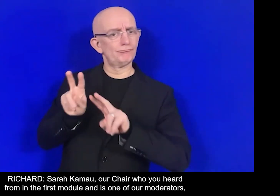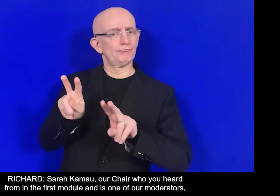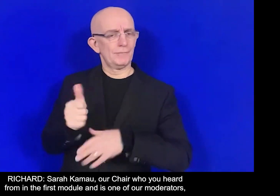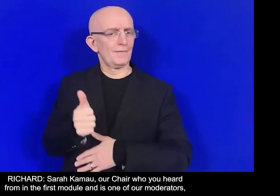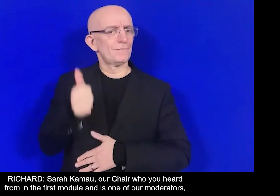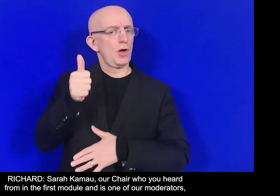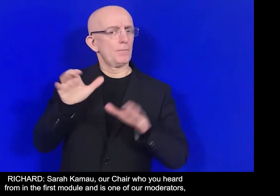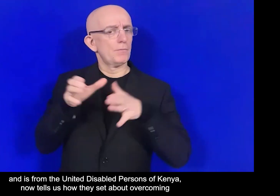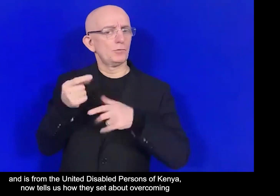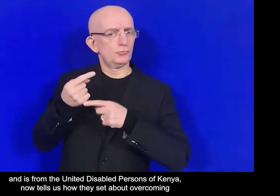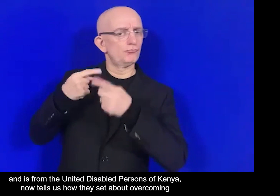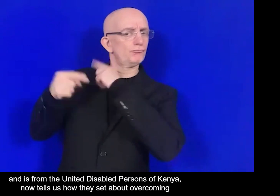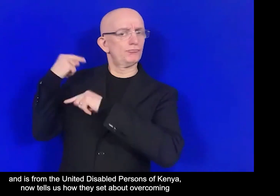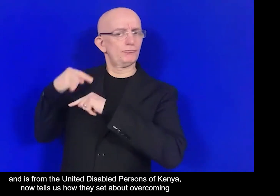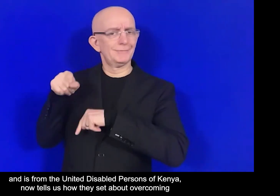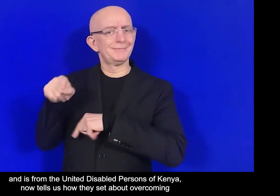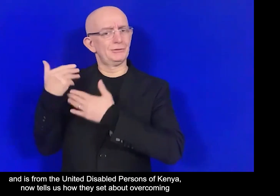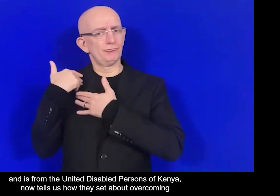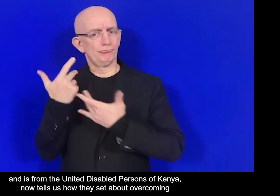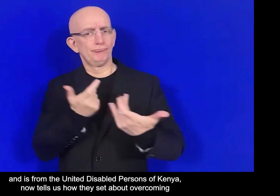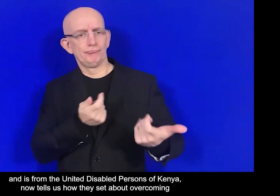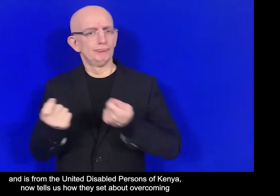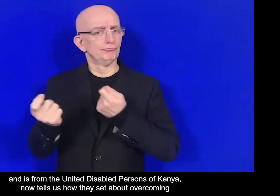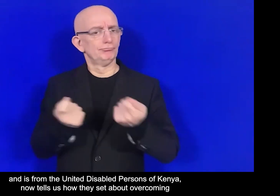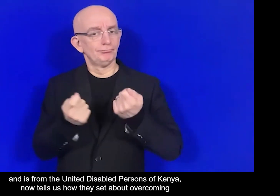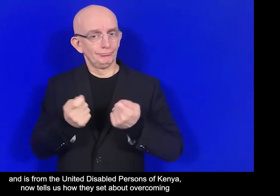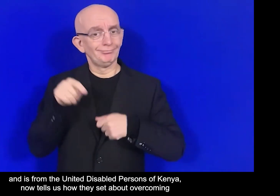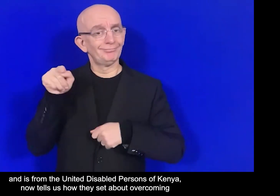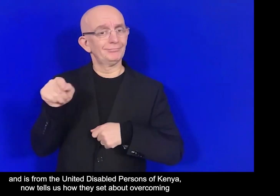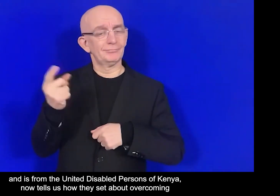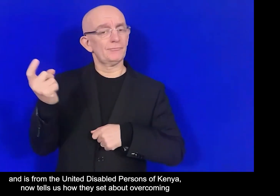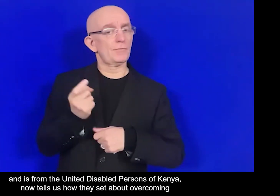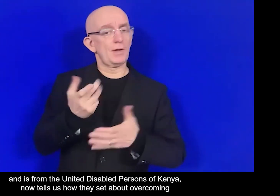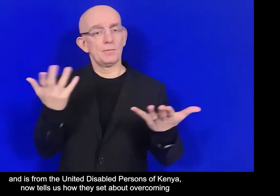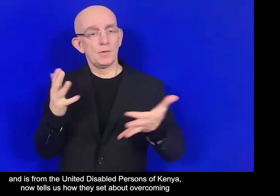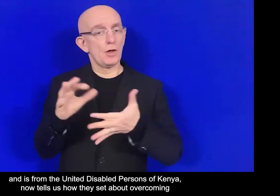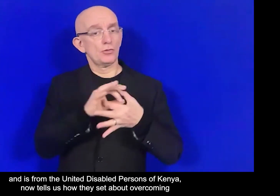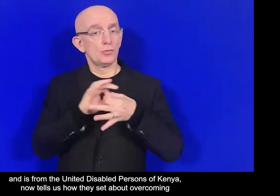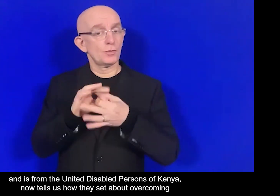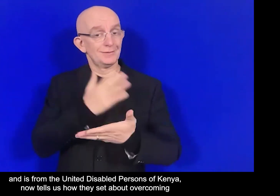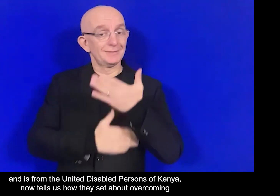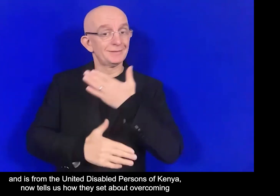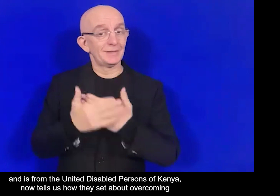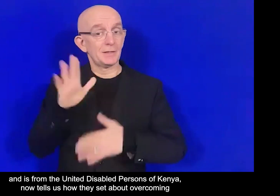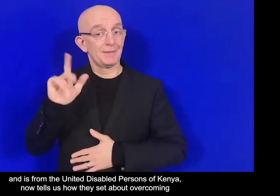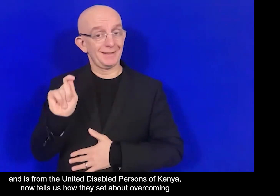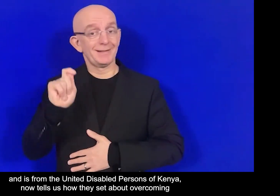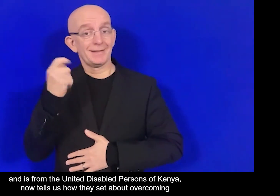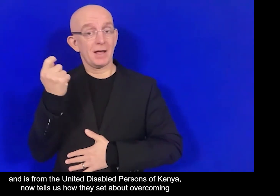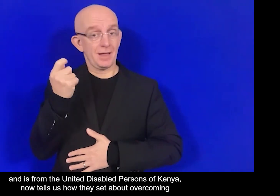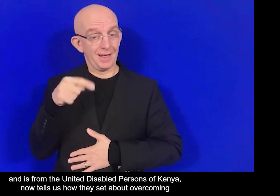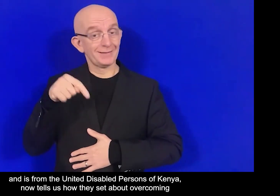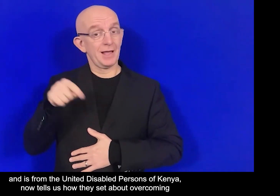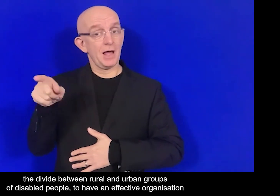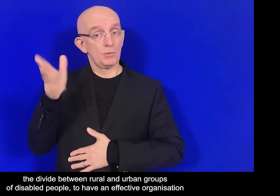our moderators and is from the United Disabled Persons of Kenya, now tells us how they set